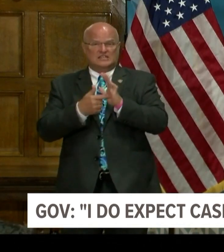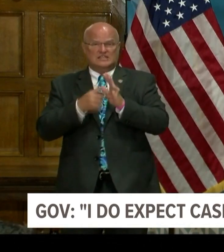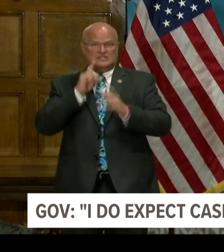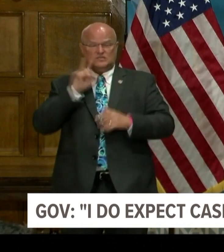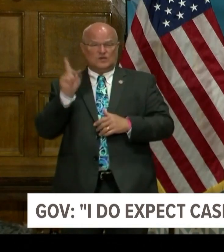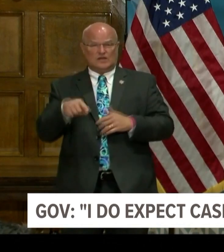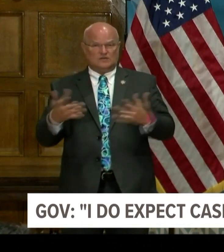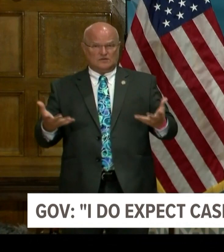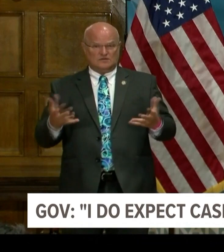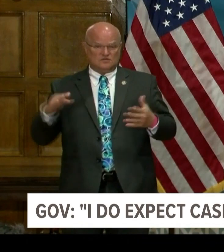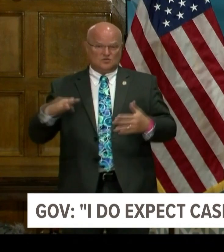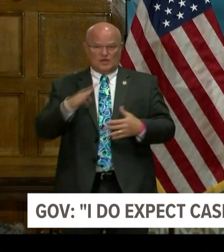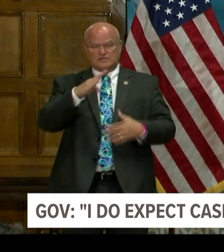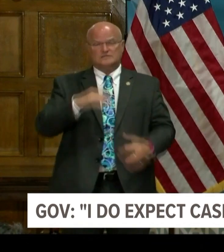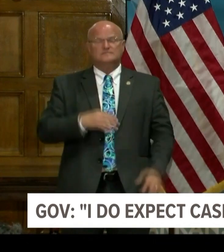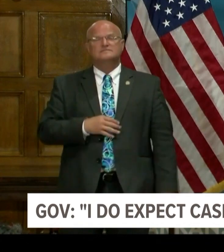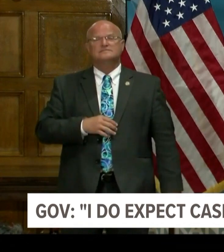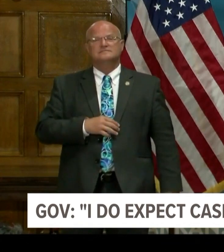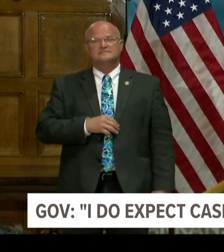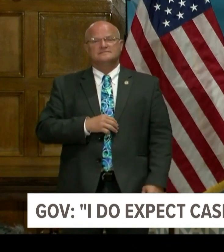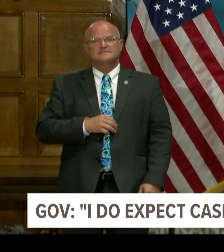trajectory?